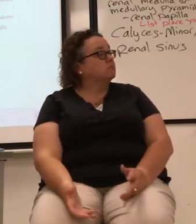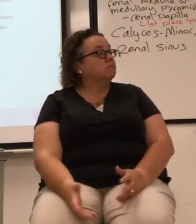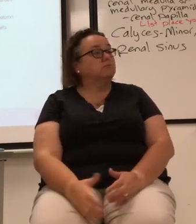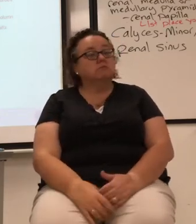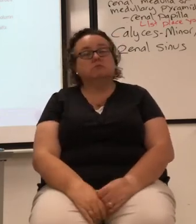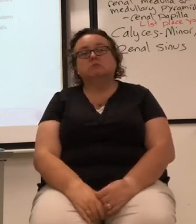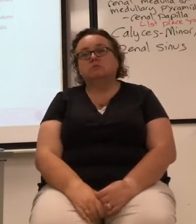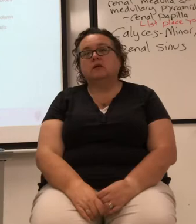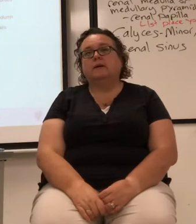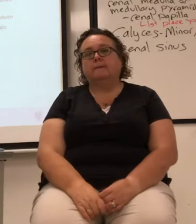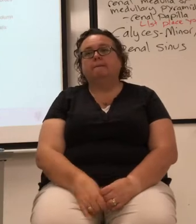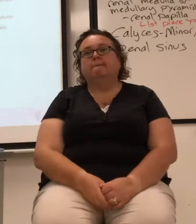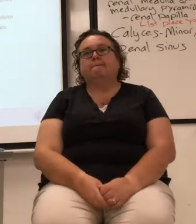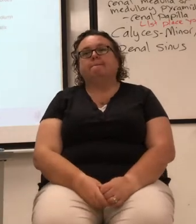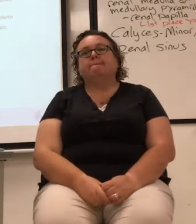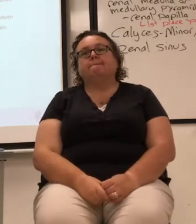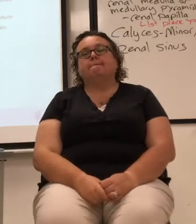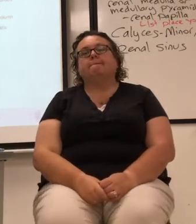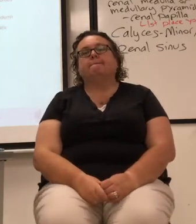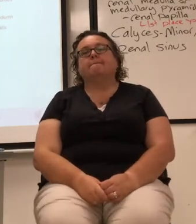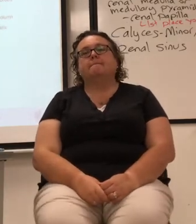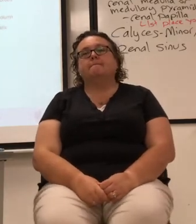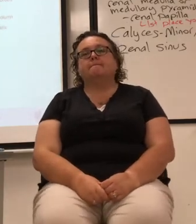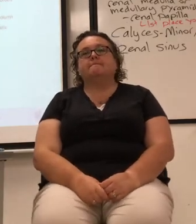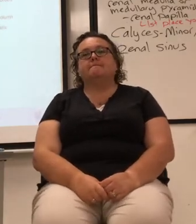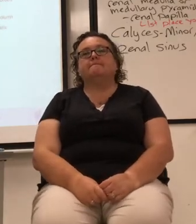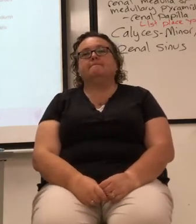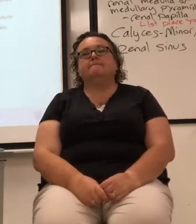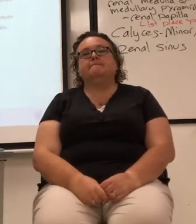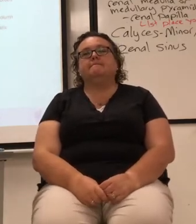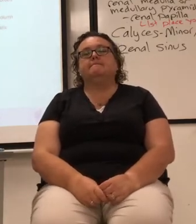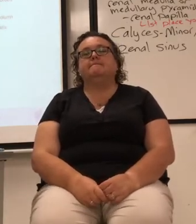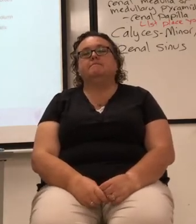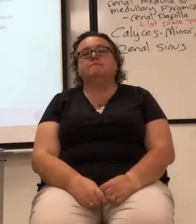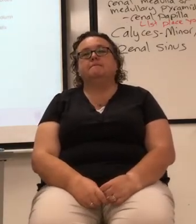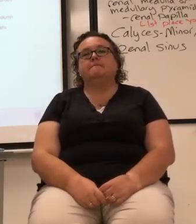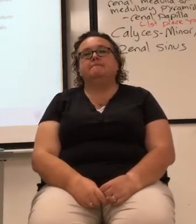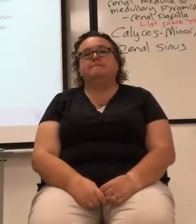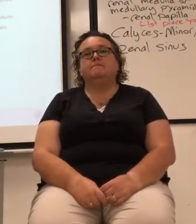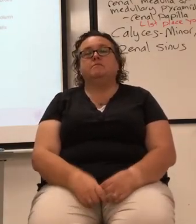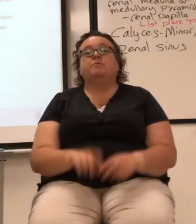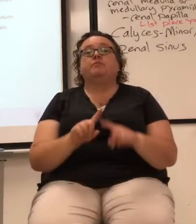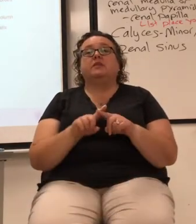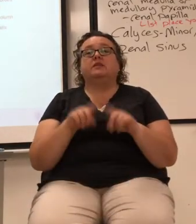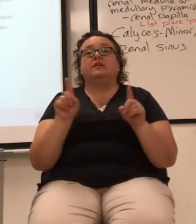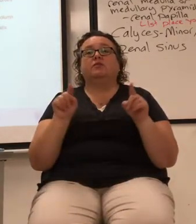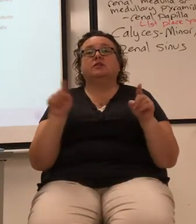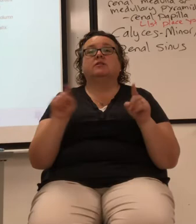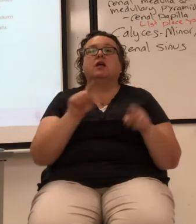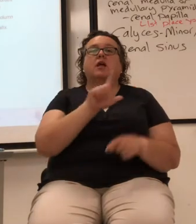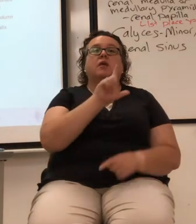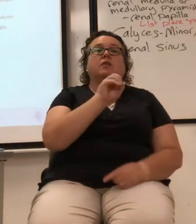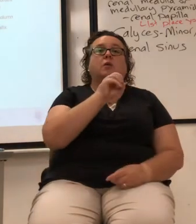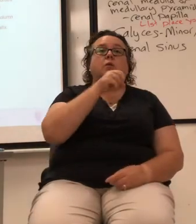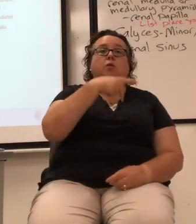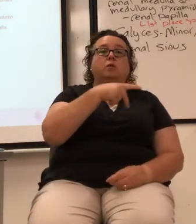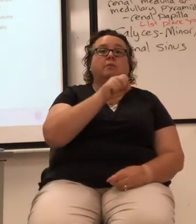Medullary nephron. The difference being that the loop of Henle extends deep in the